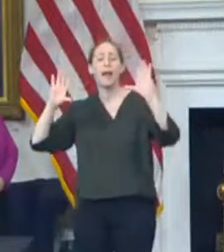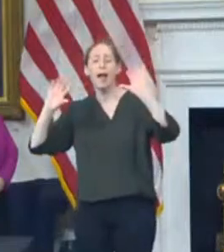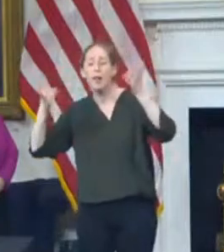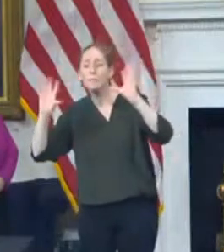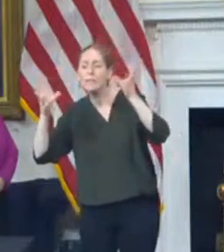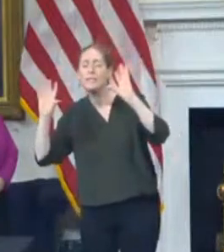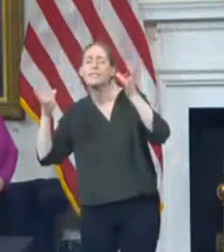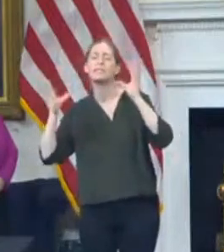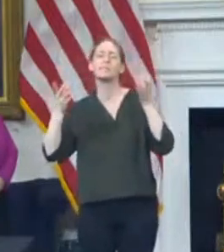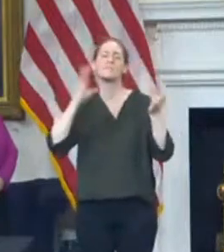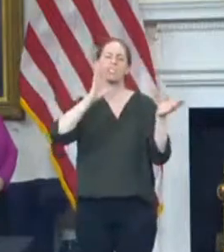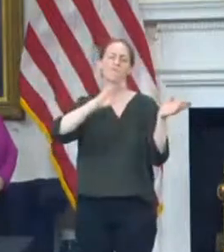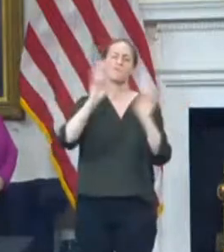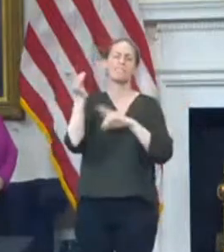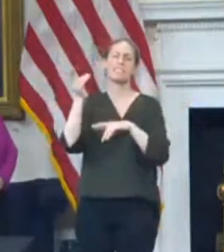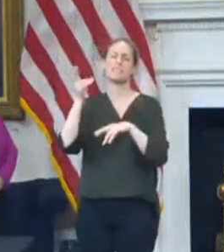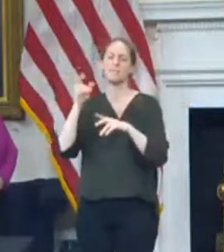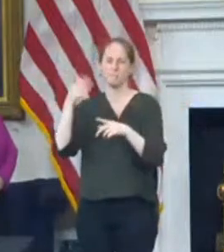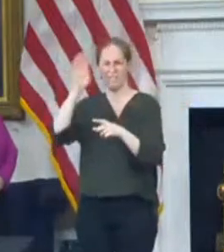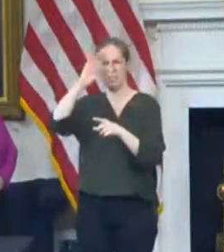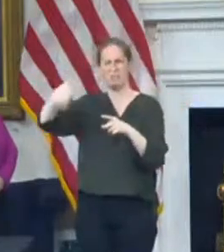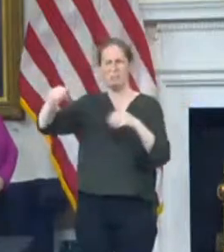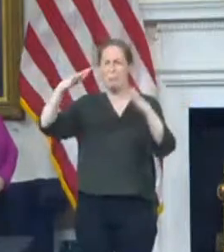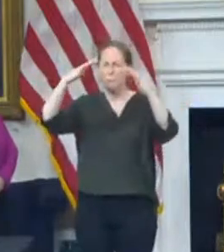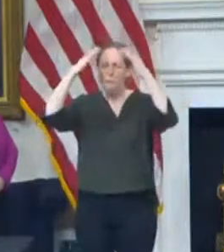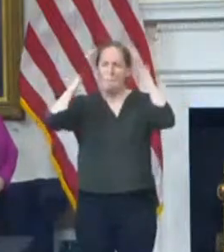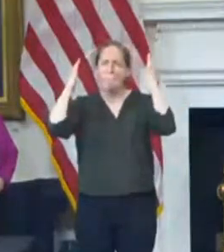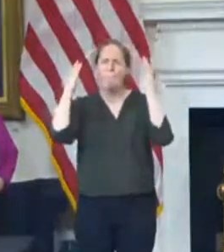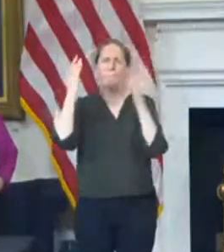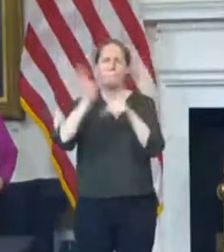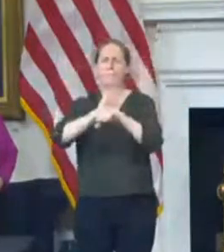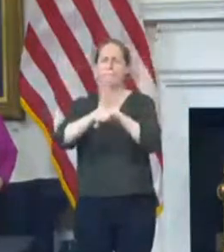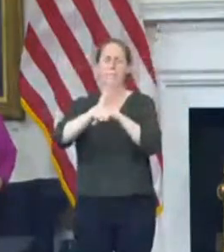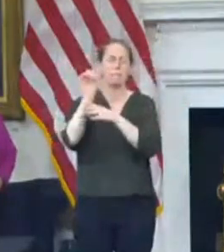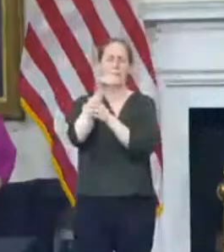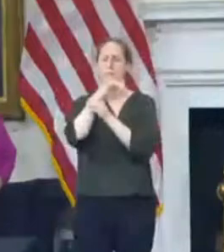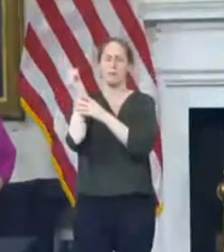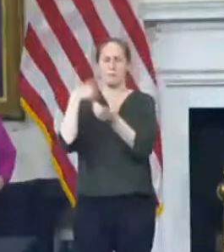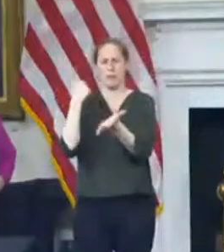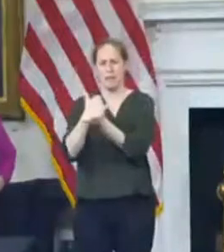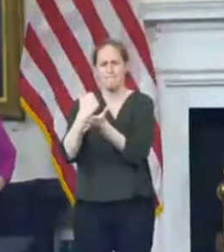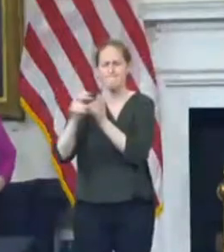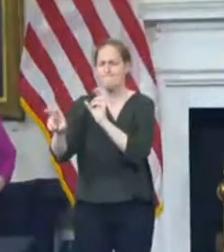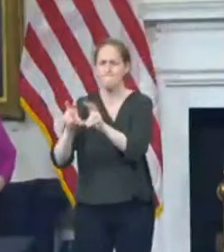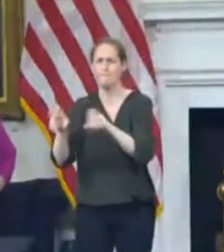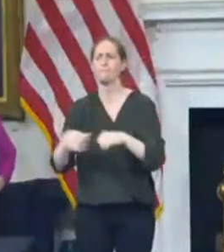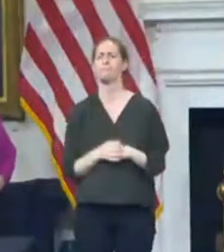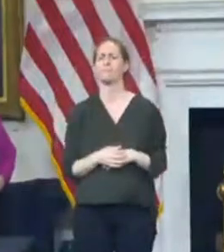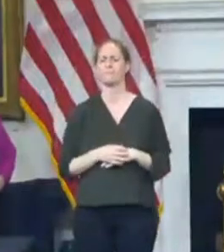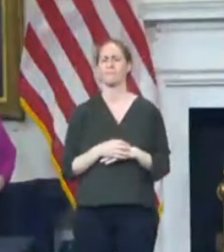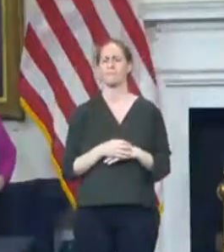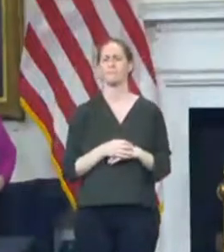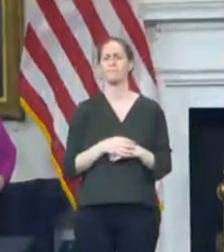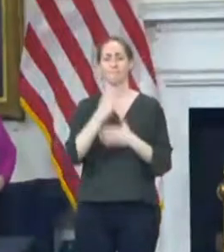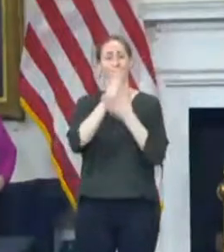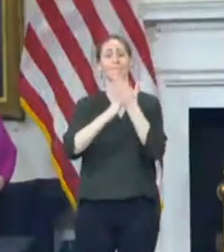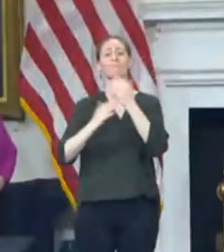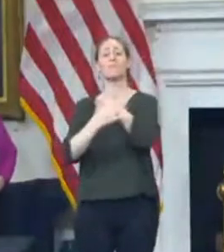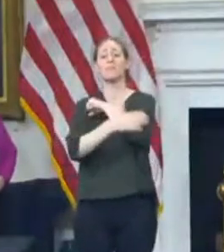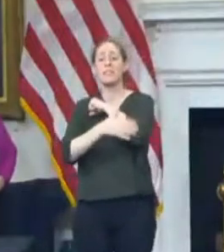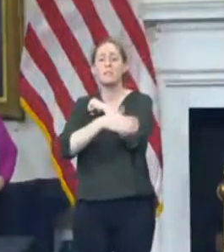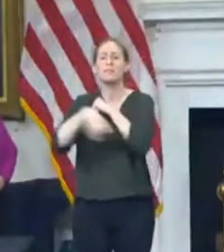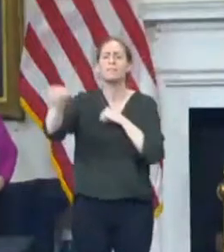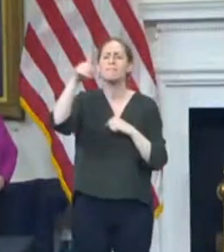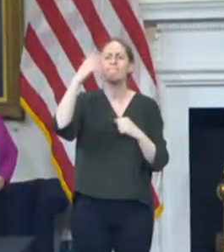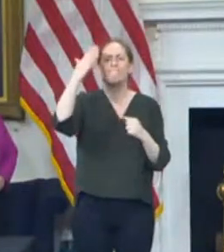department and EMS organizations, which have been overwhelmed on the front lines of the pandemic. Some counties,